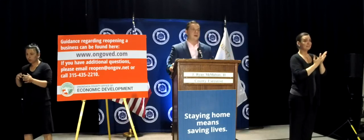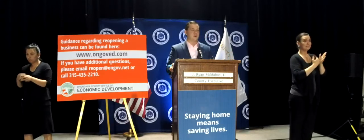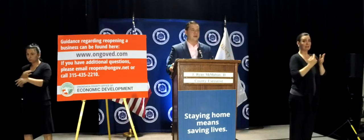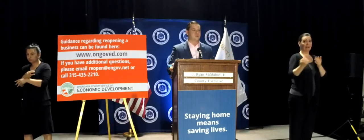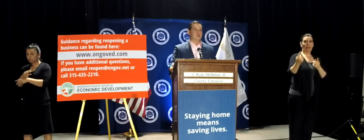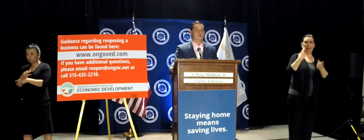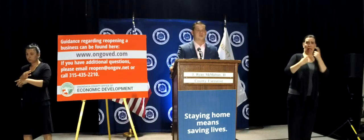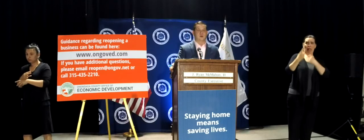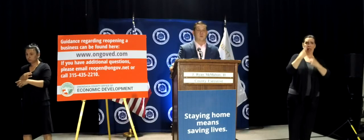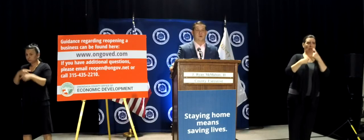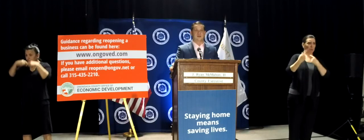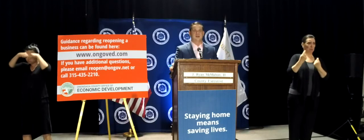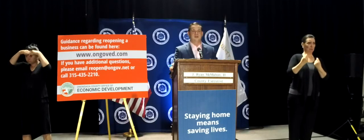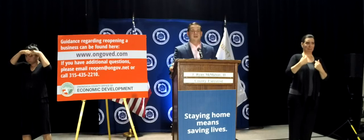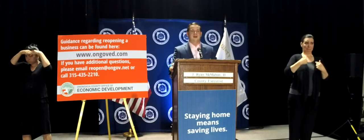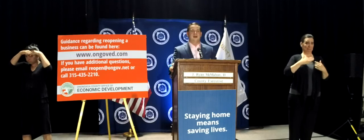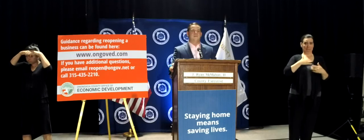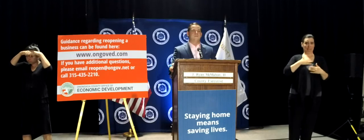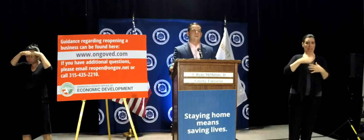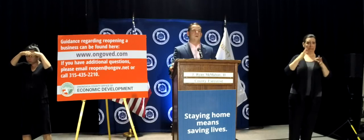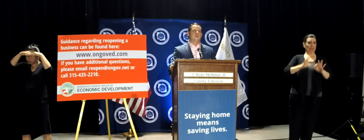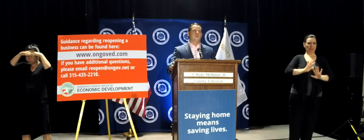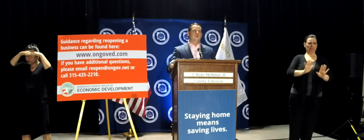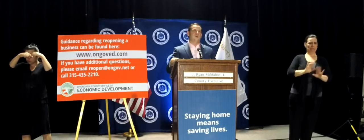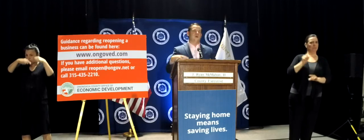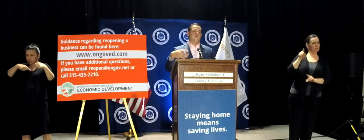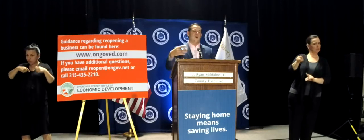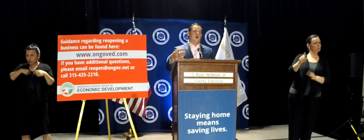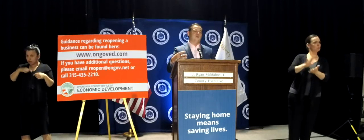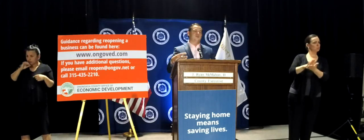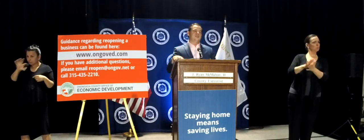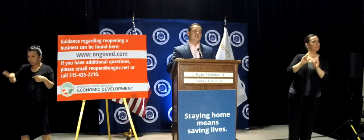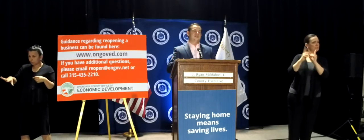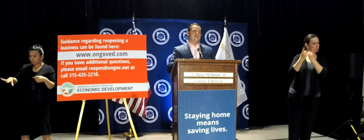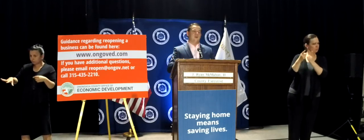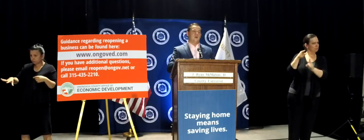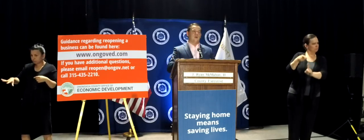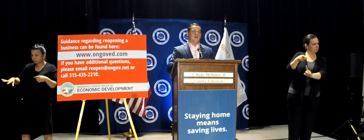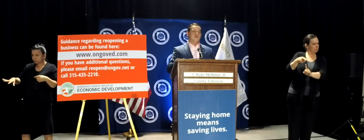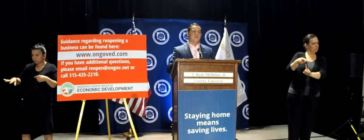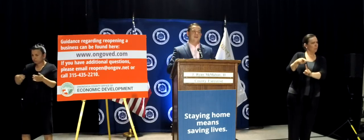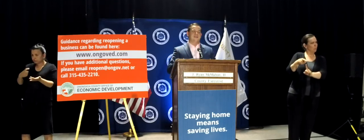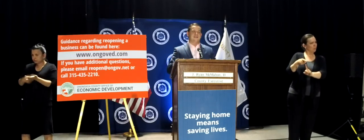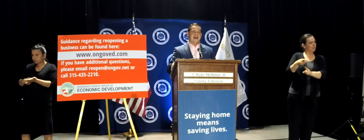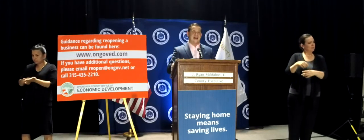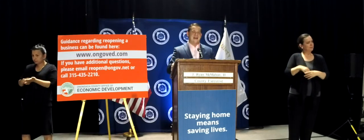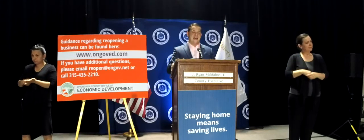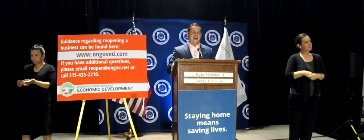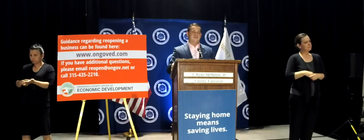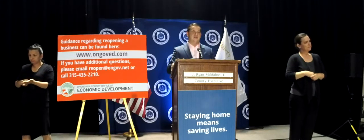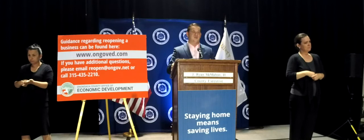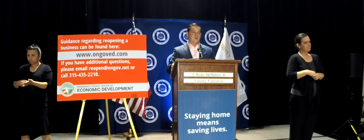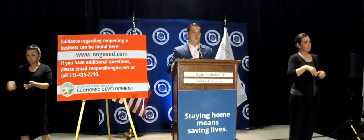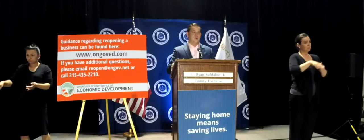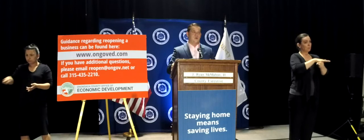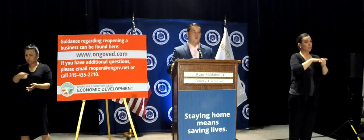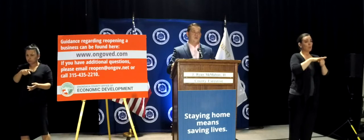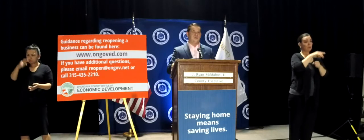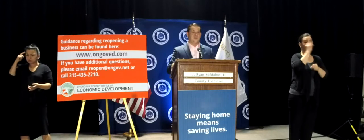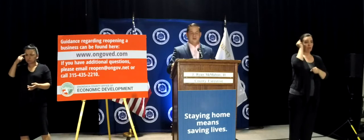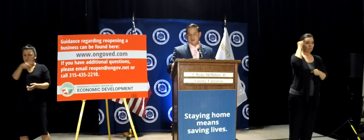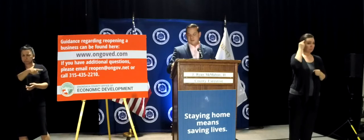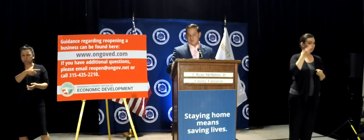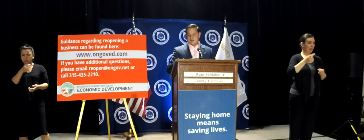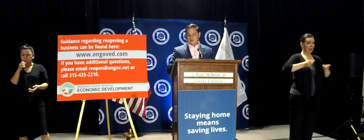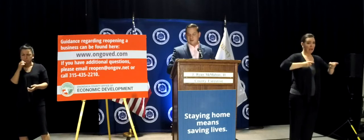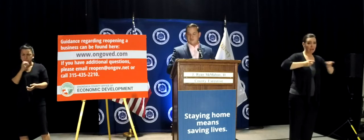ideas about a graduation ceremony. We're involved. The local government does not have control